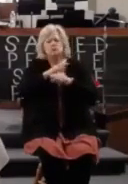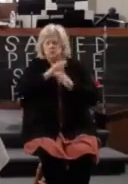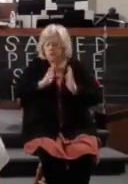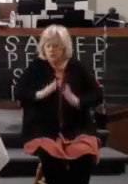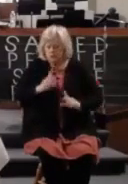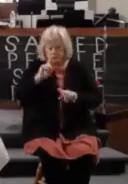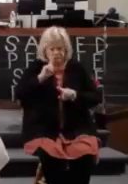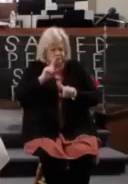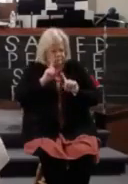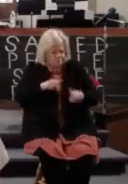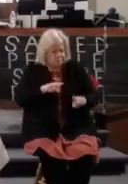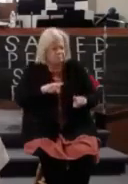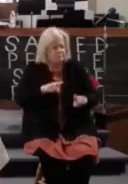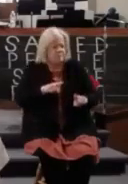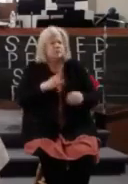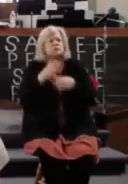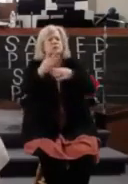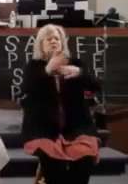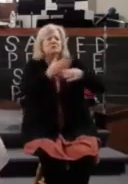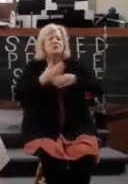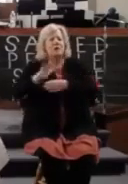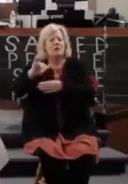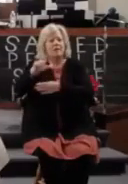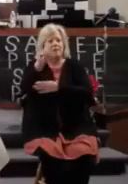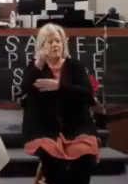be to share that love with others.